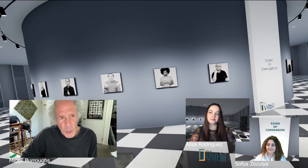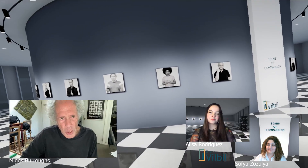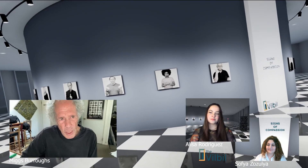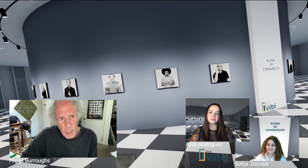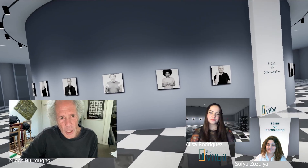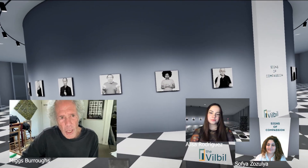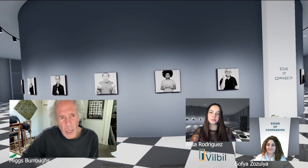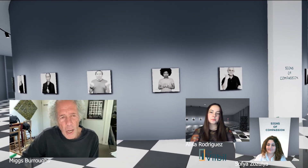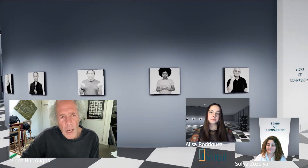prison